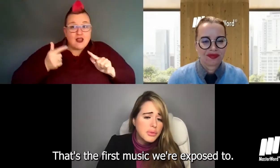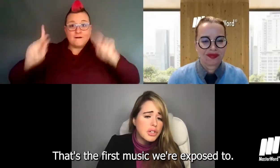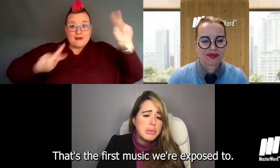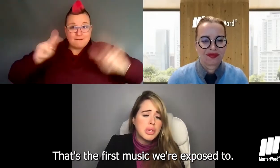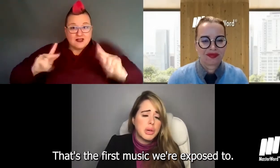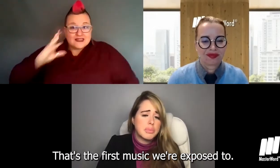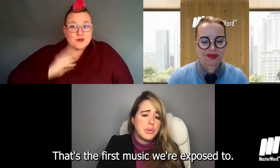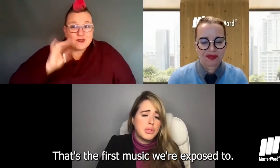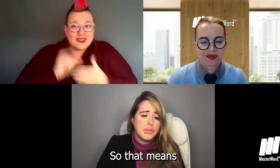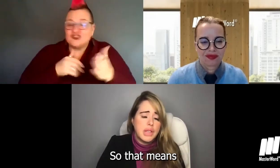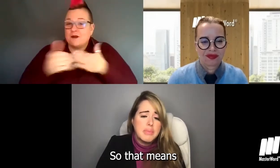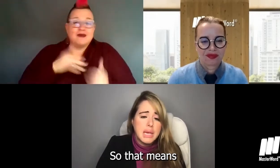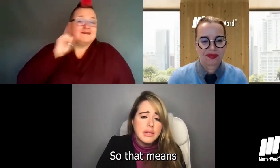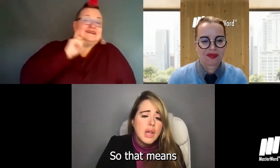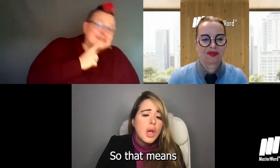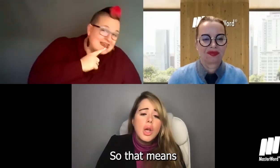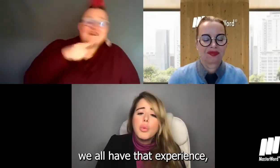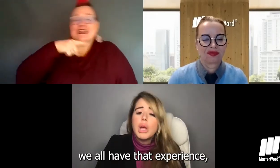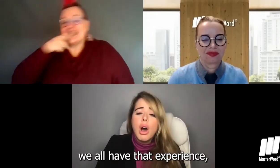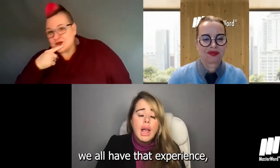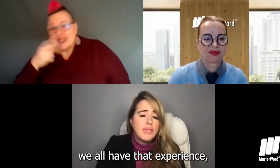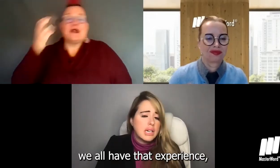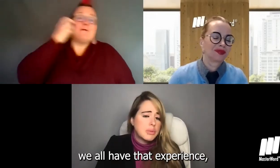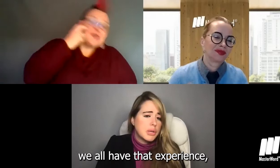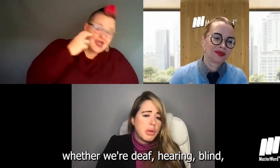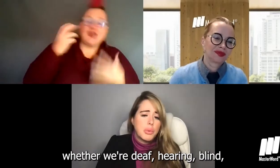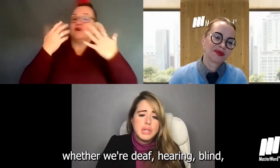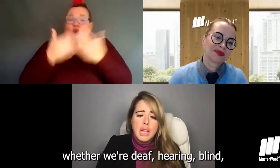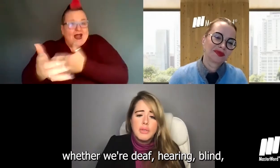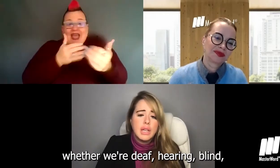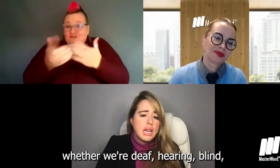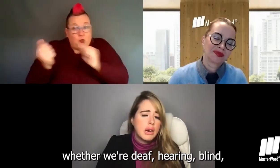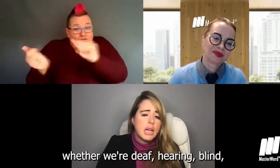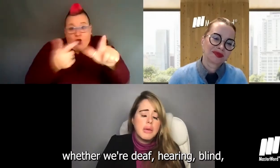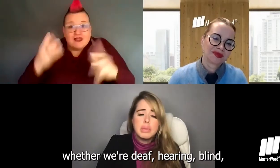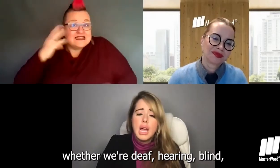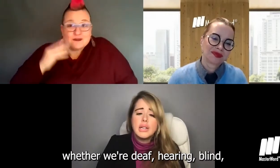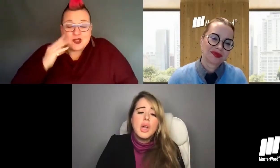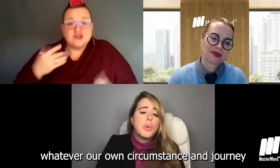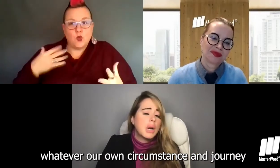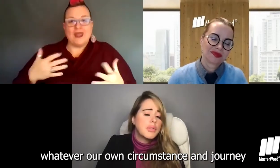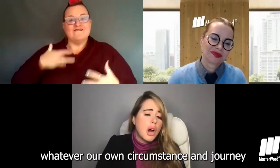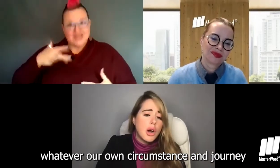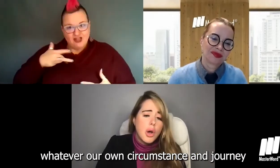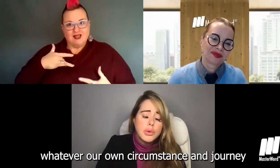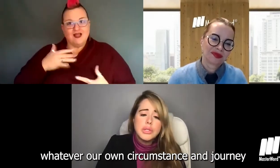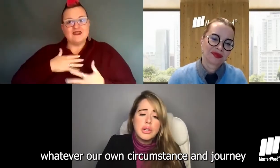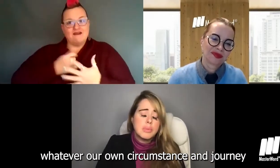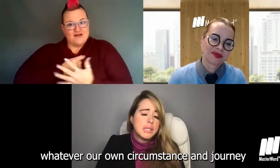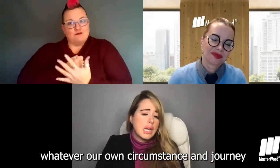first music we're exposed to. So that means we all have that experience, whether we're deaf, hearing, blind, whatever our own circumstance